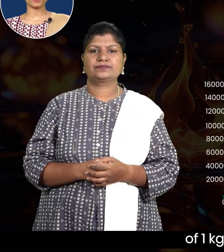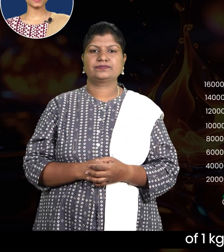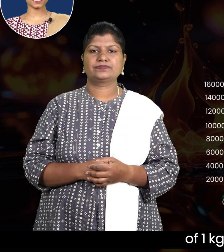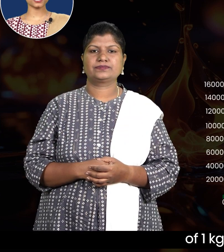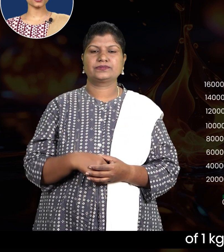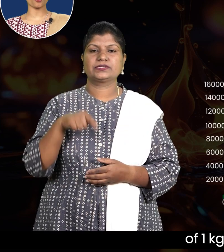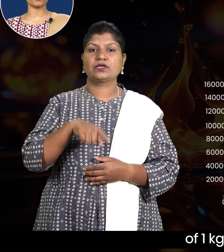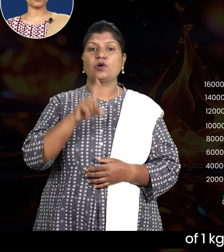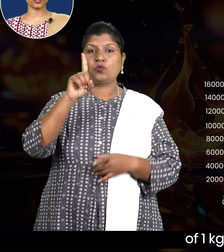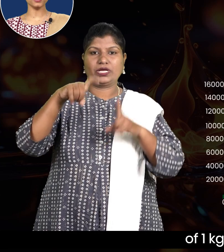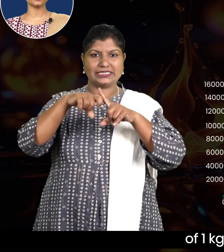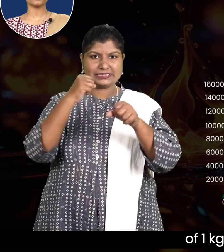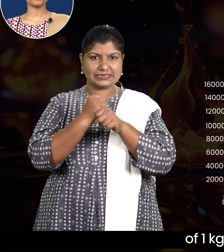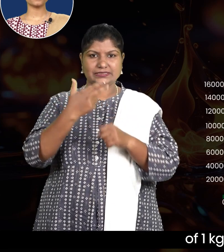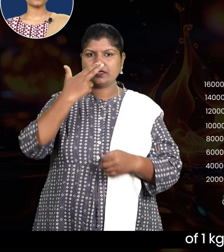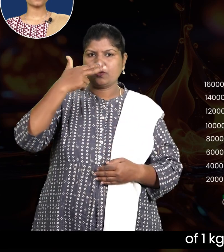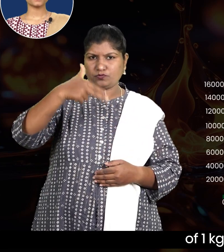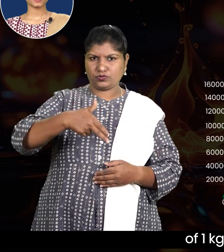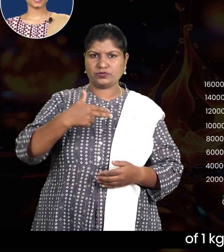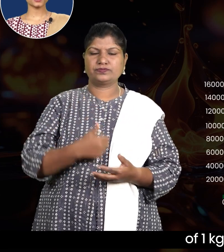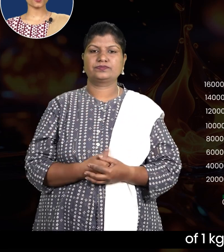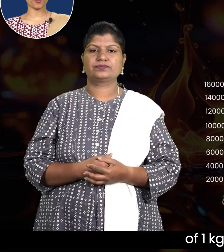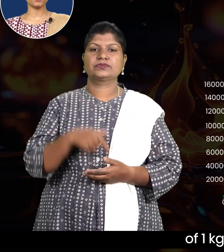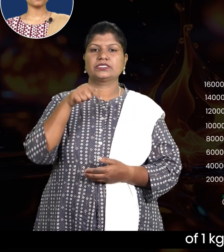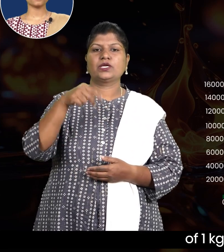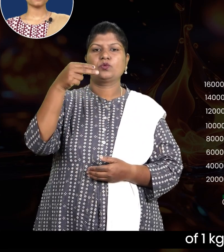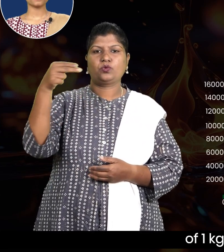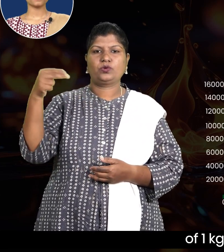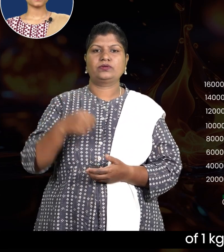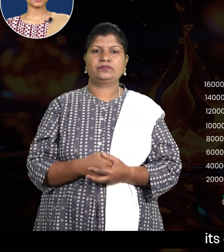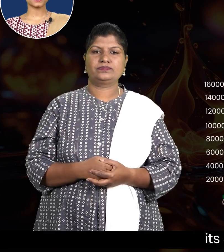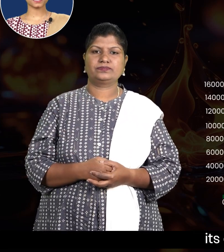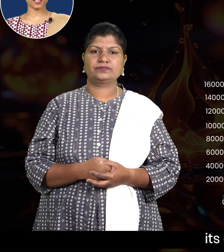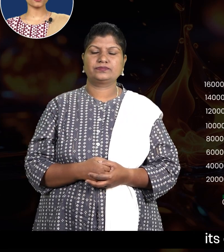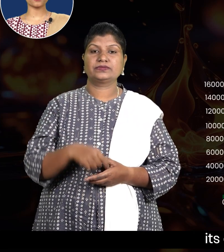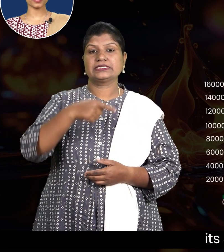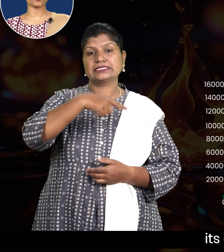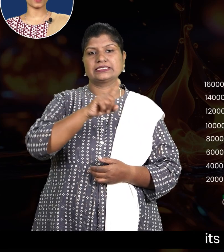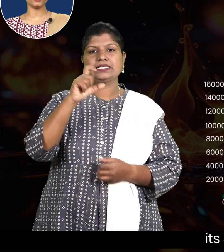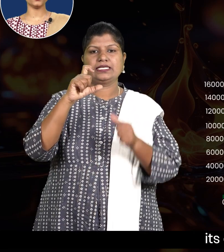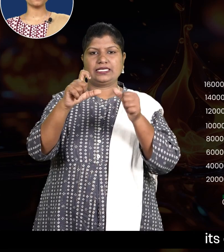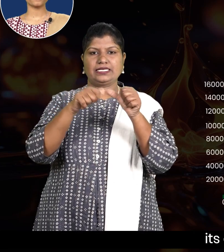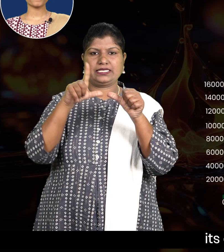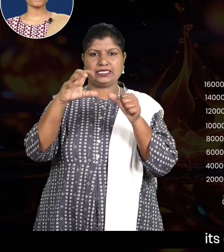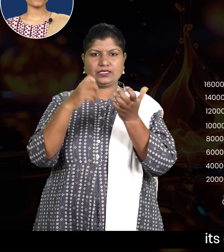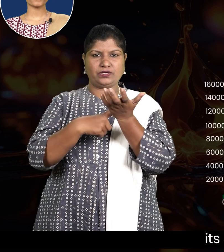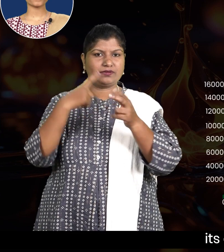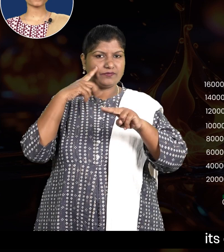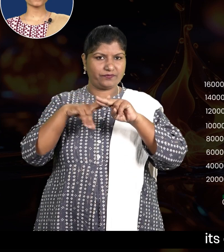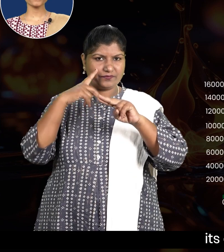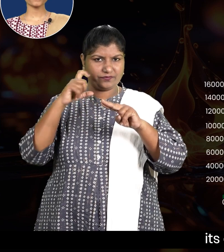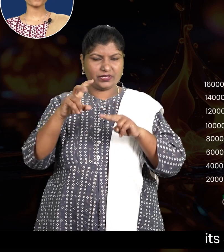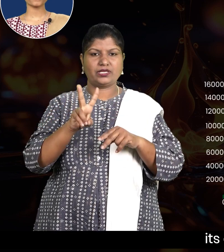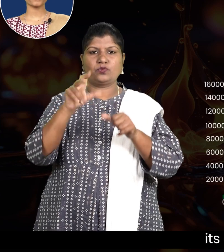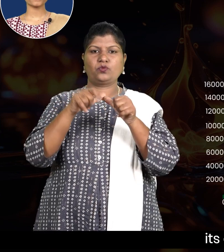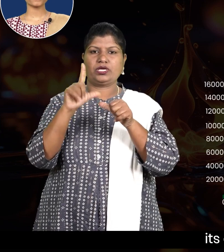of 1 kg of a fuel is called its calorific value.